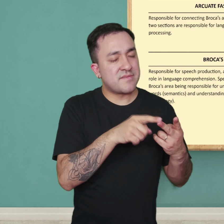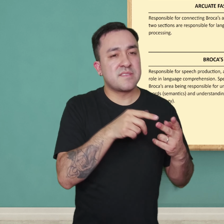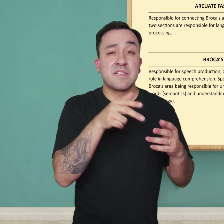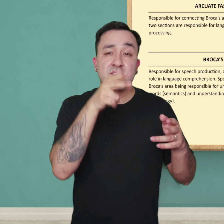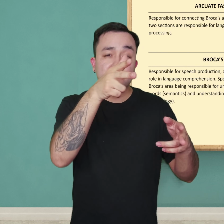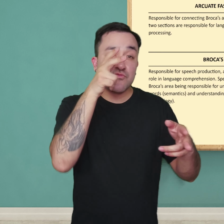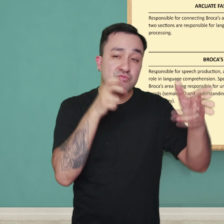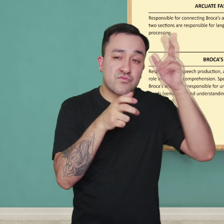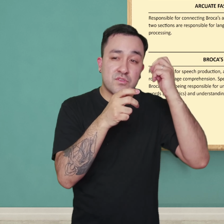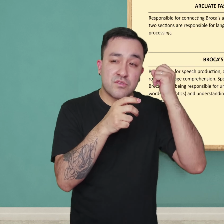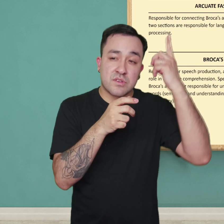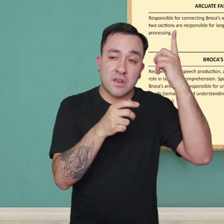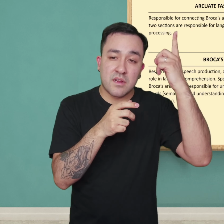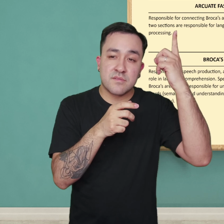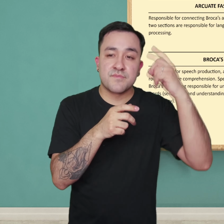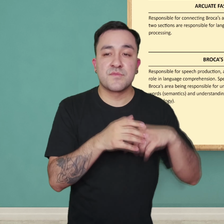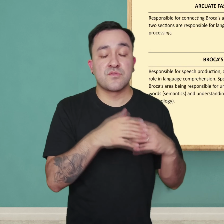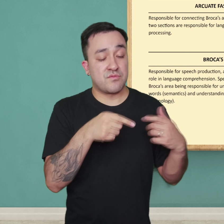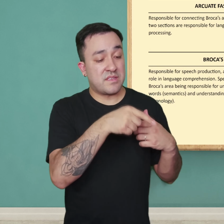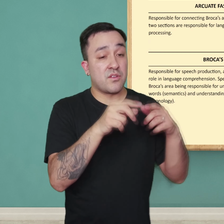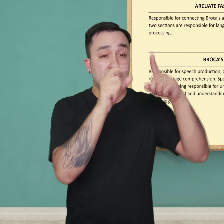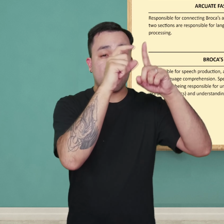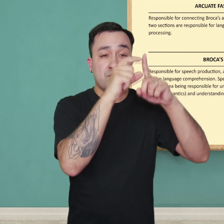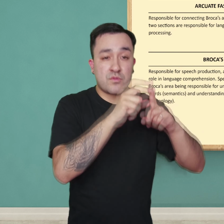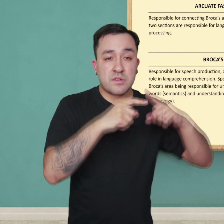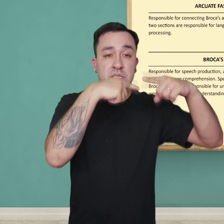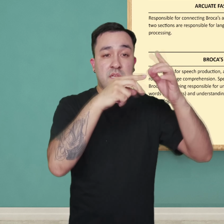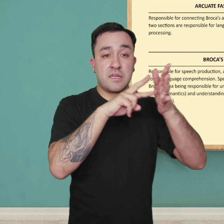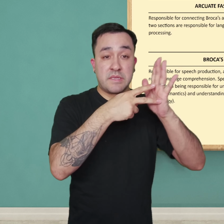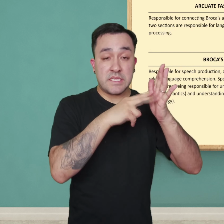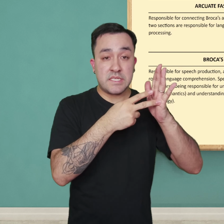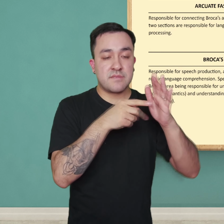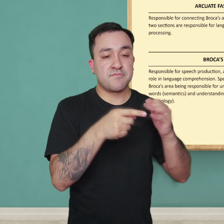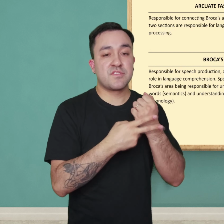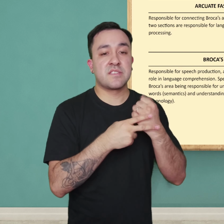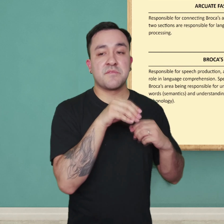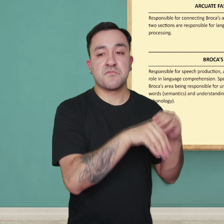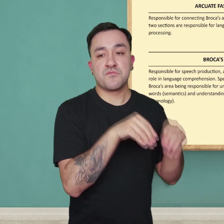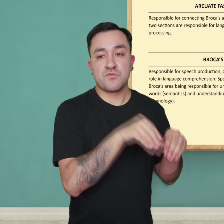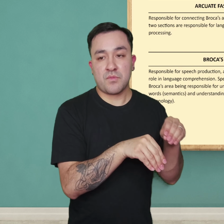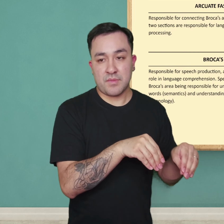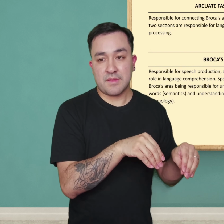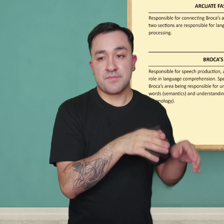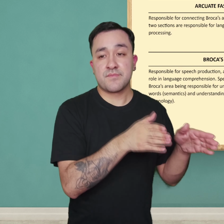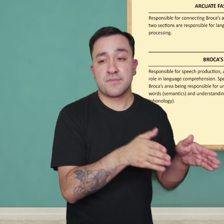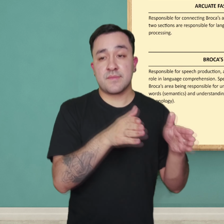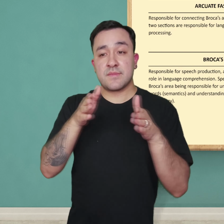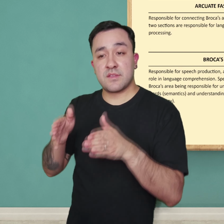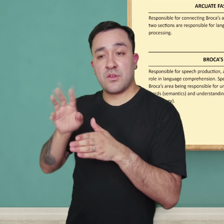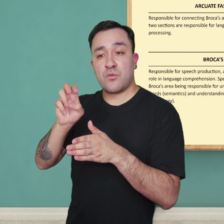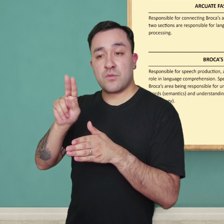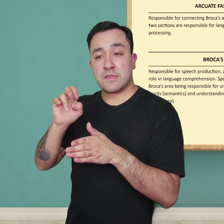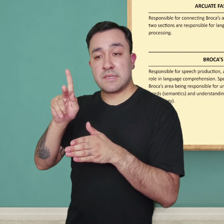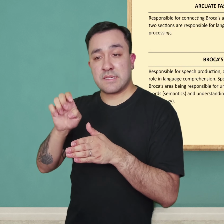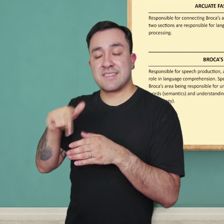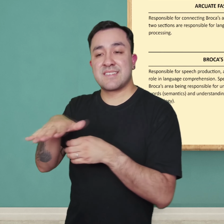It also plays a role in language comprehension, being the area that stores the meaning of words. The Wernicke's area's prime